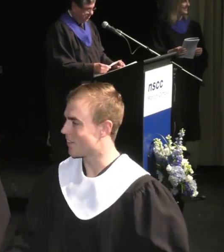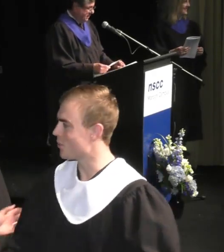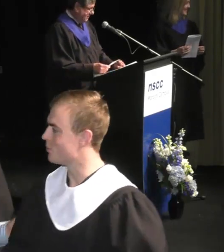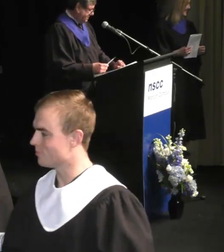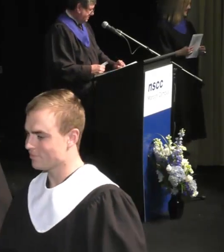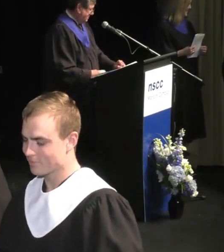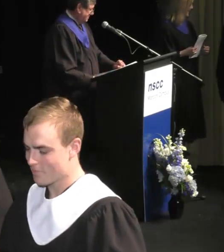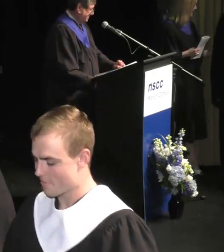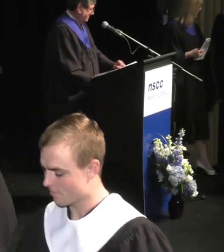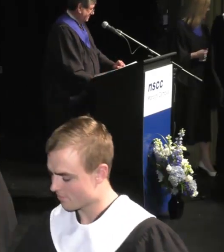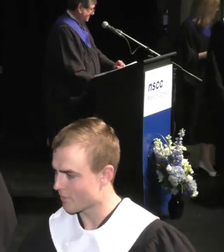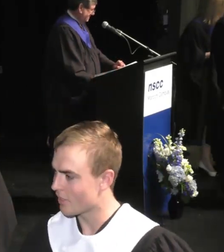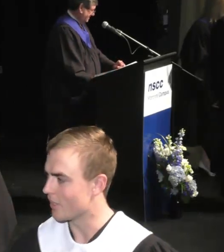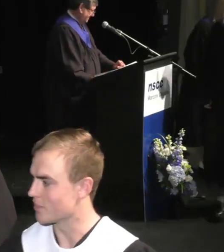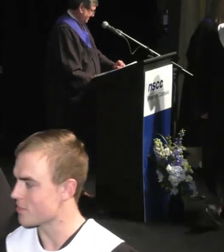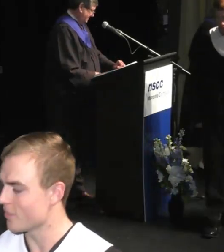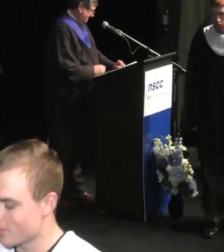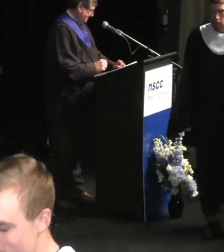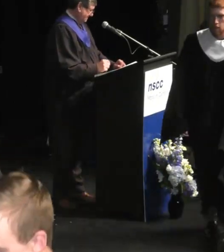Matthew Bates.